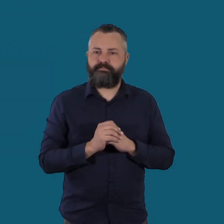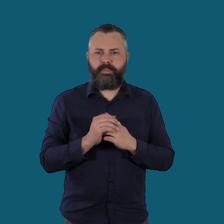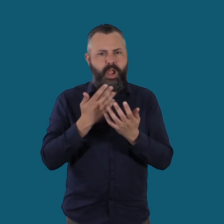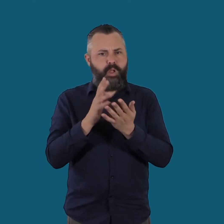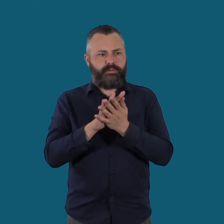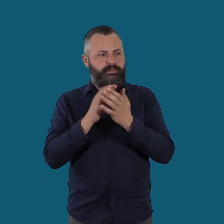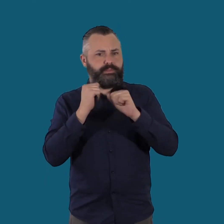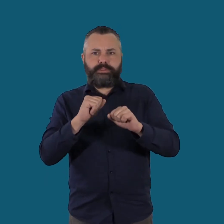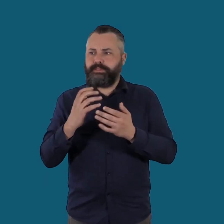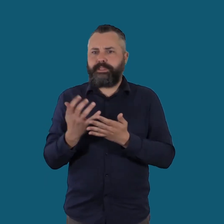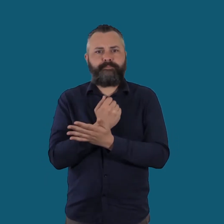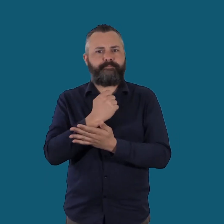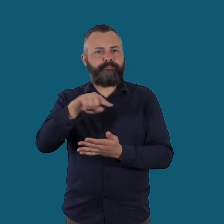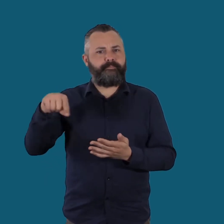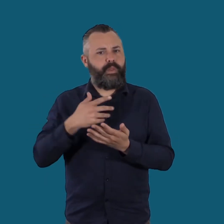How to ensure that we are safe from landslides.